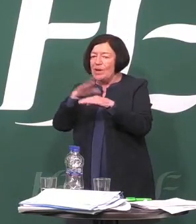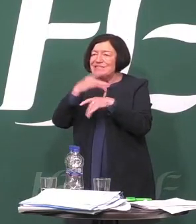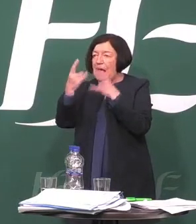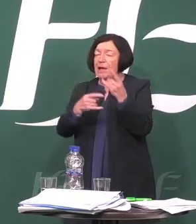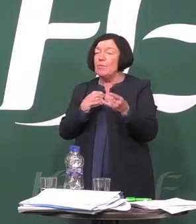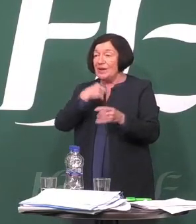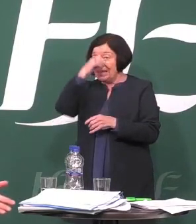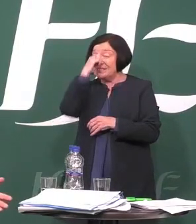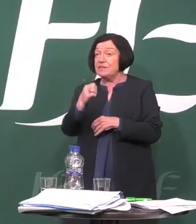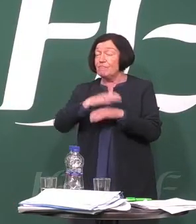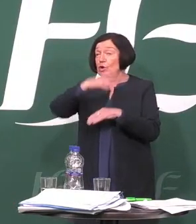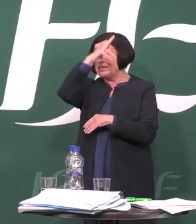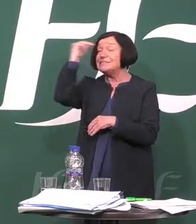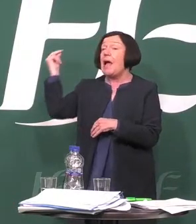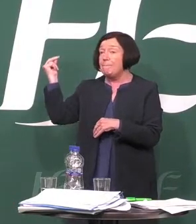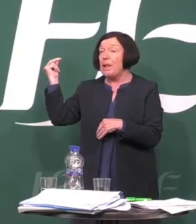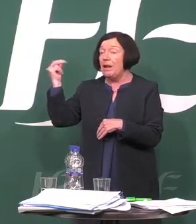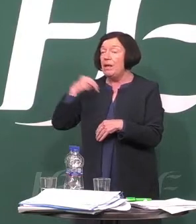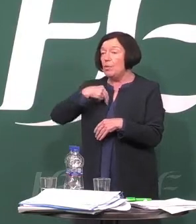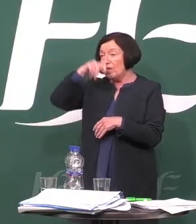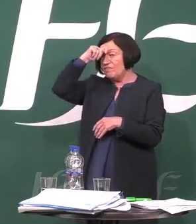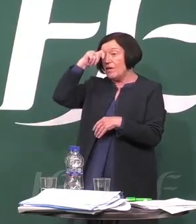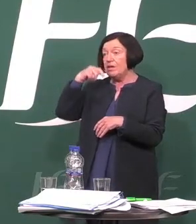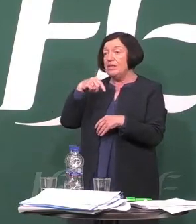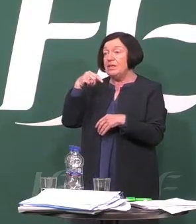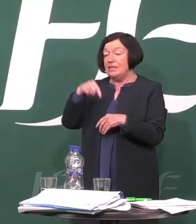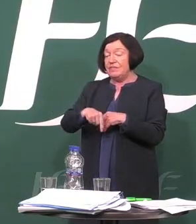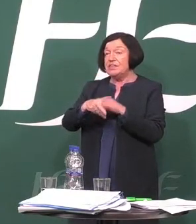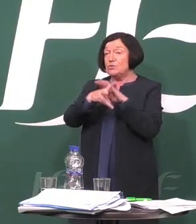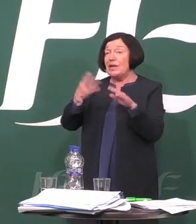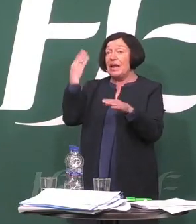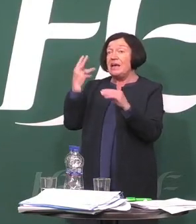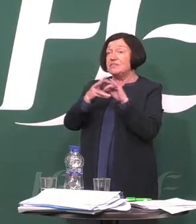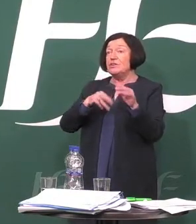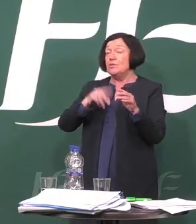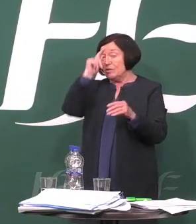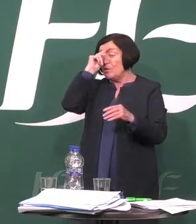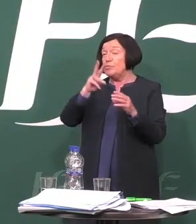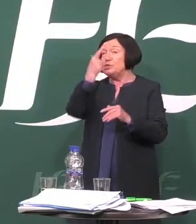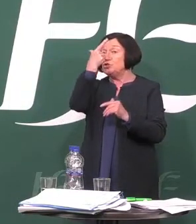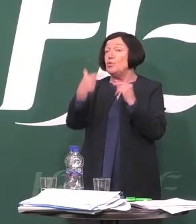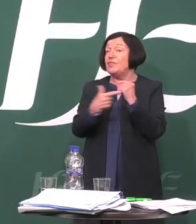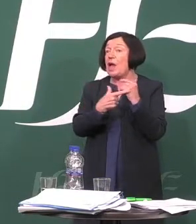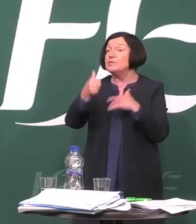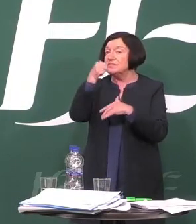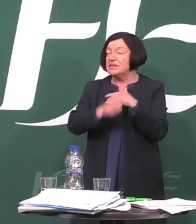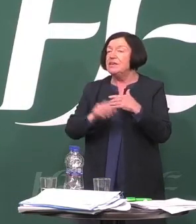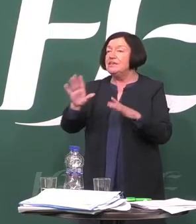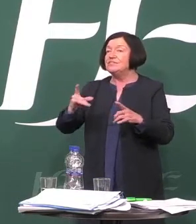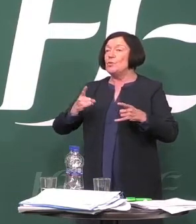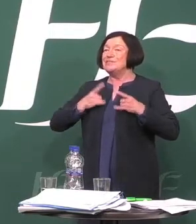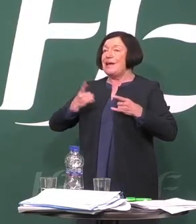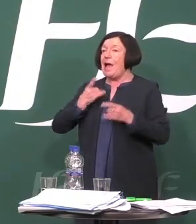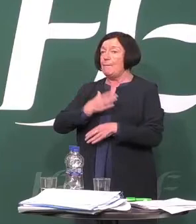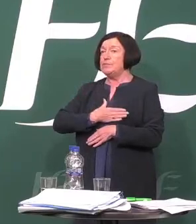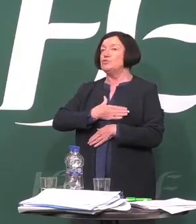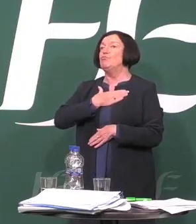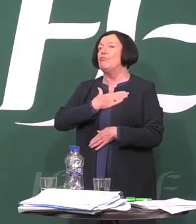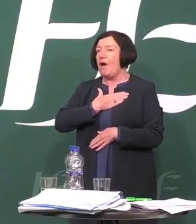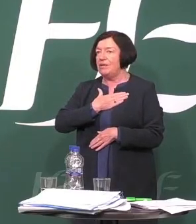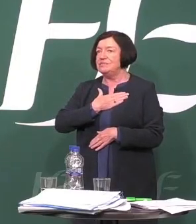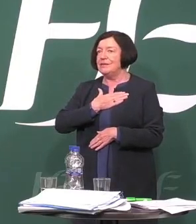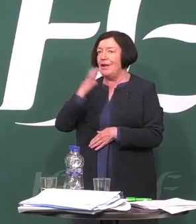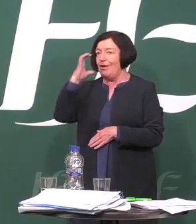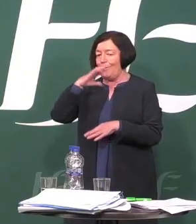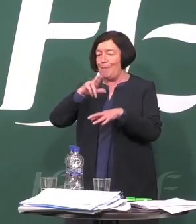going. We did expect, for example, we thought this week or last week we might be facing 2,000 cases a day. It's a happy surprise that we're on the optimistic